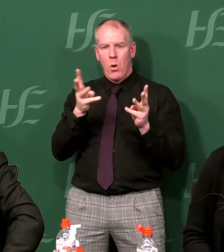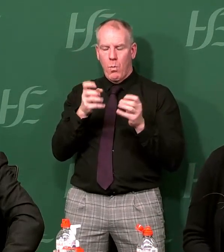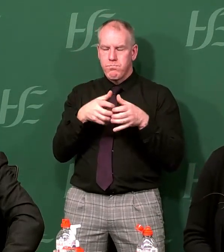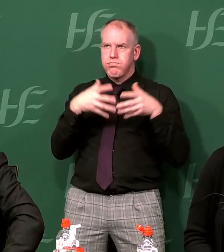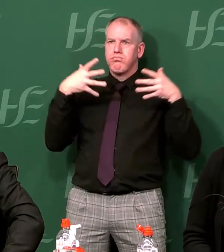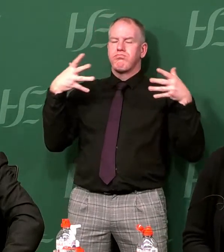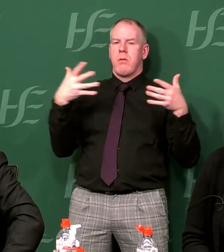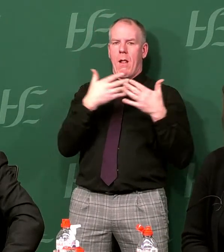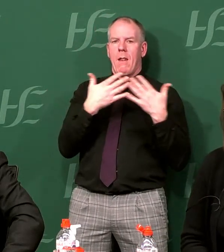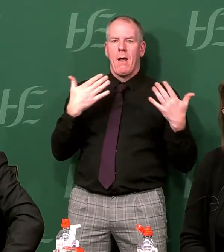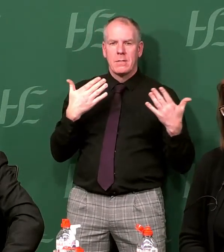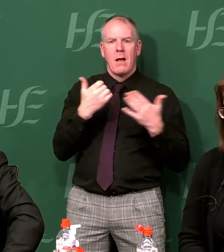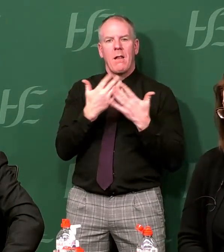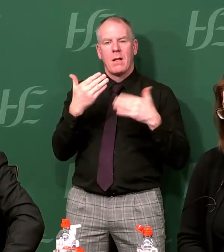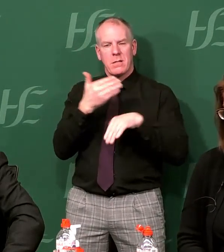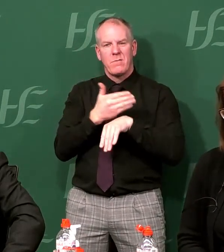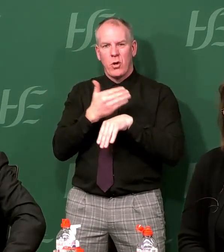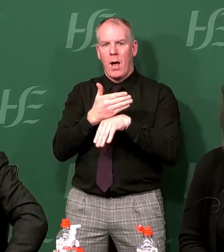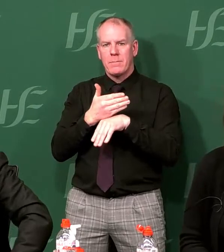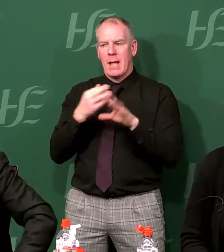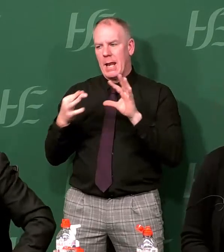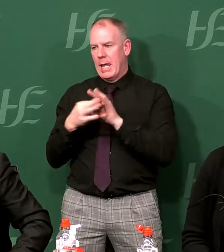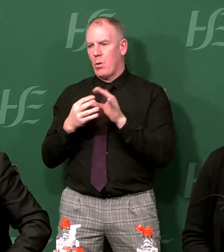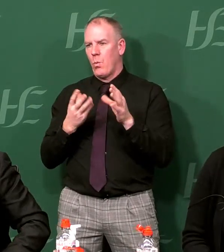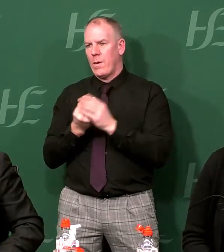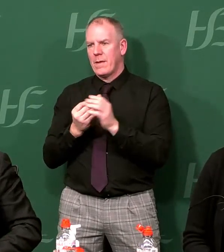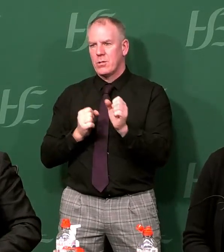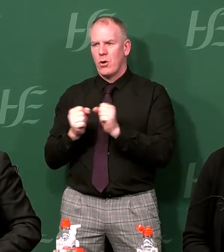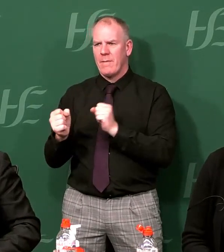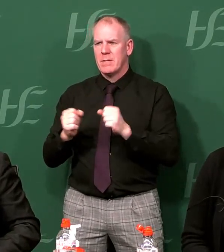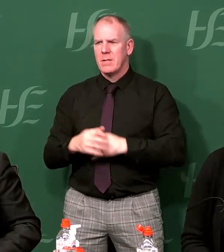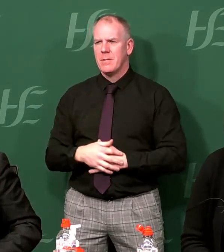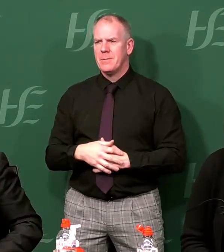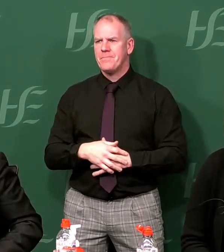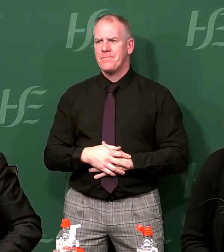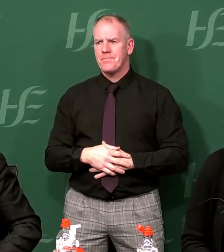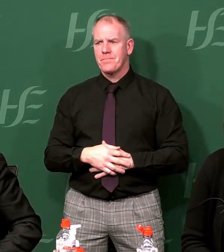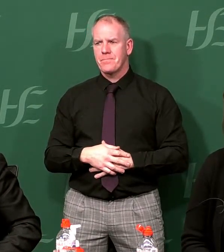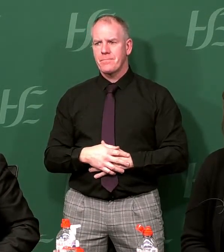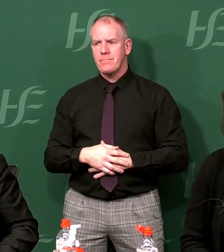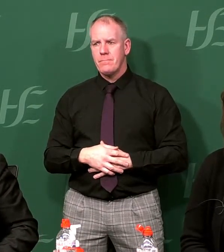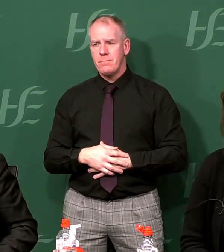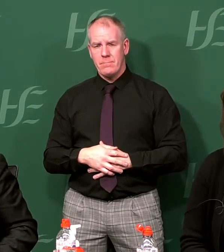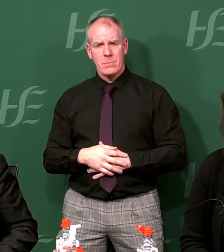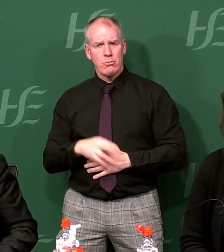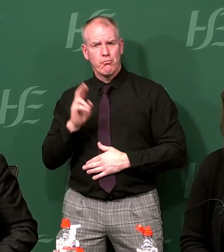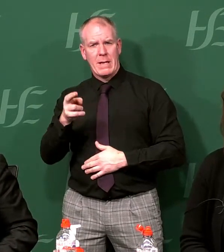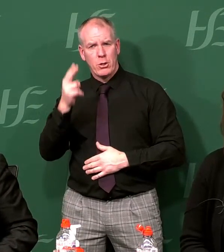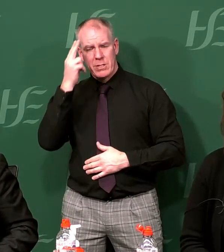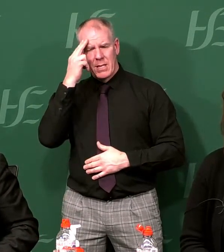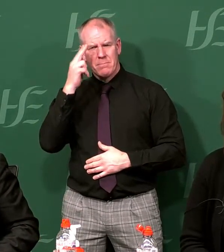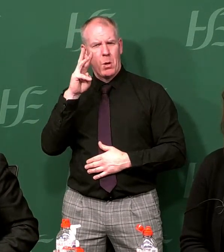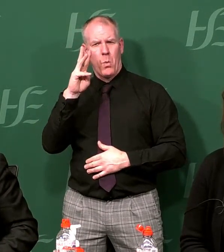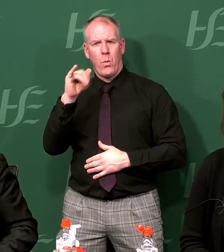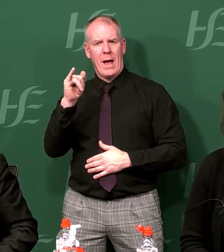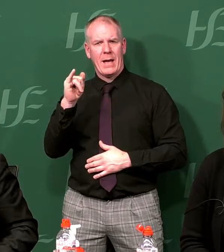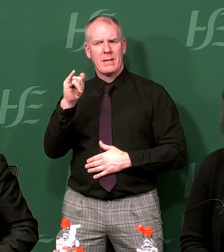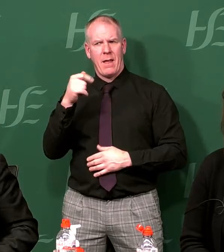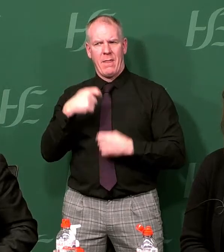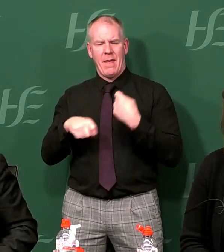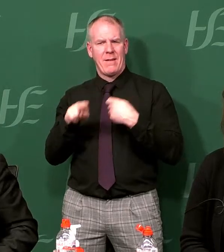actually many of those posts, as Paul said, are very service-based. I hear what you're saying. I suppose the question could be why so